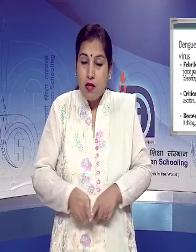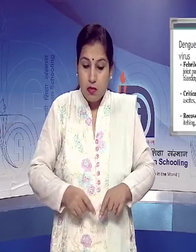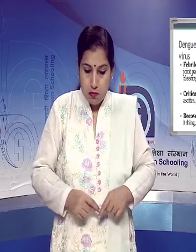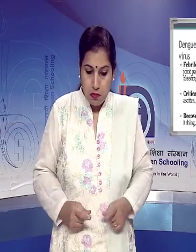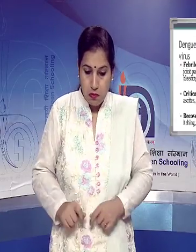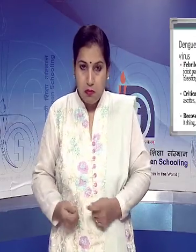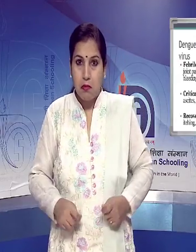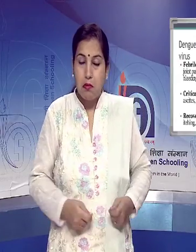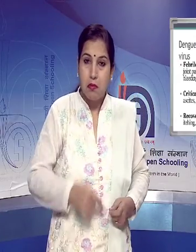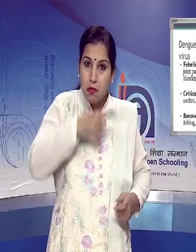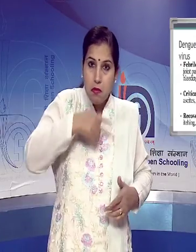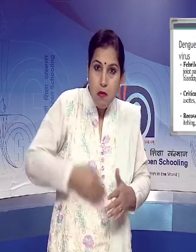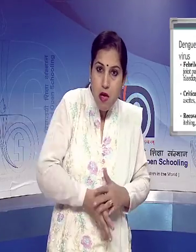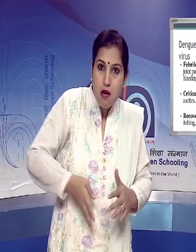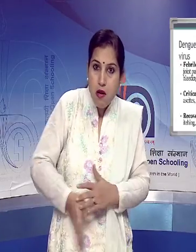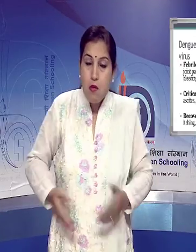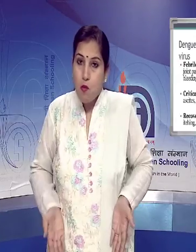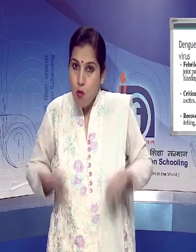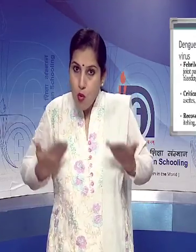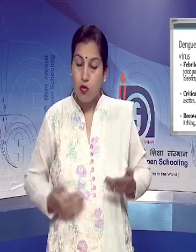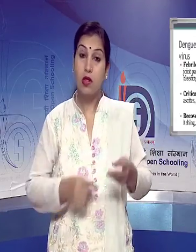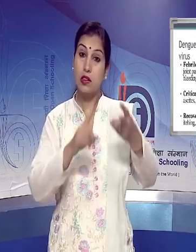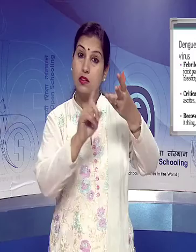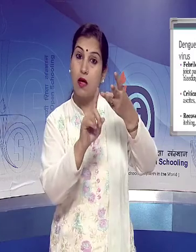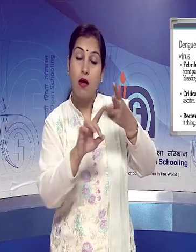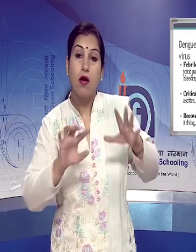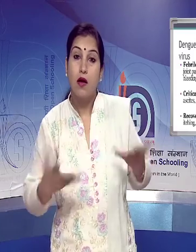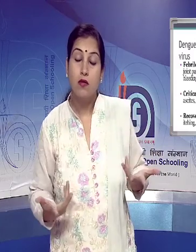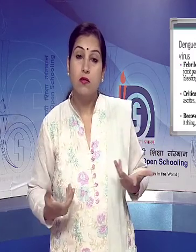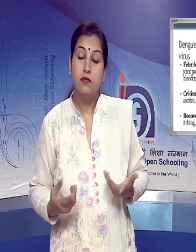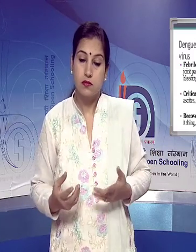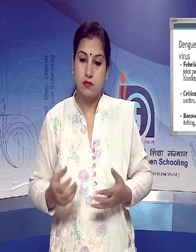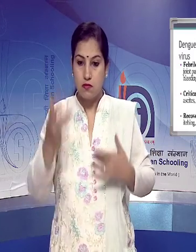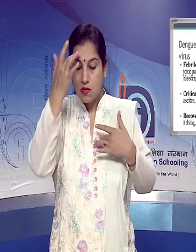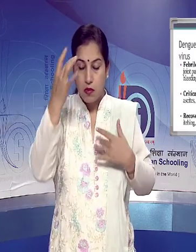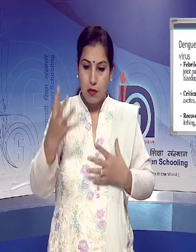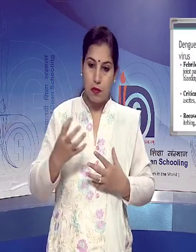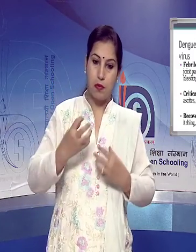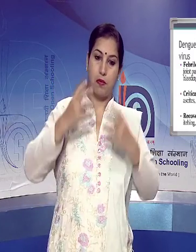gastrointestinal bleeding. The third phase is recovery phase.